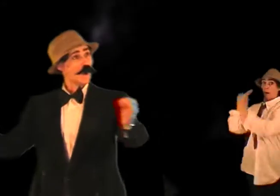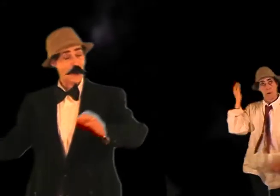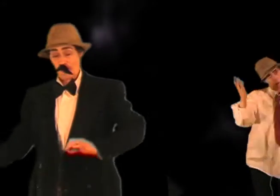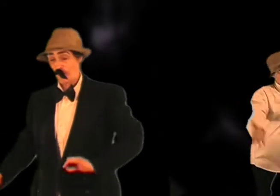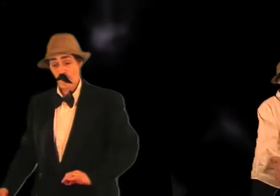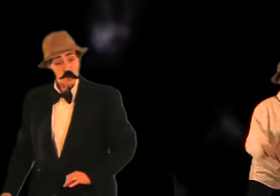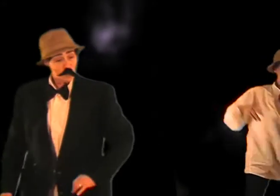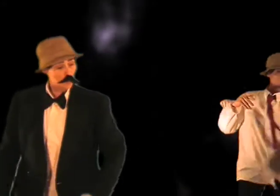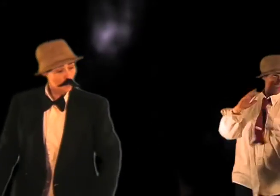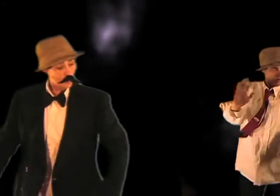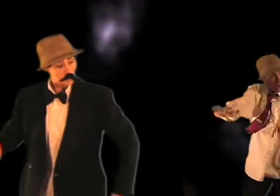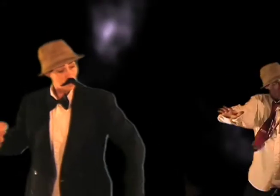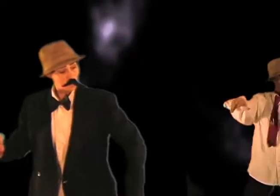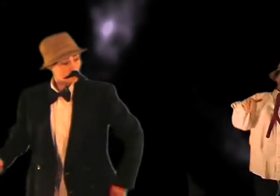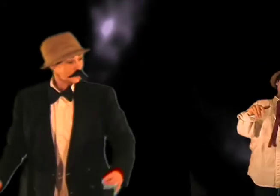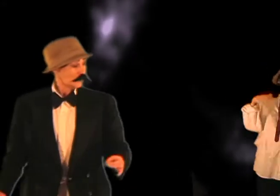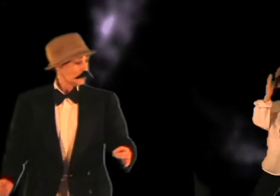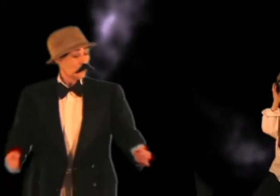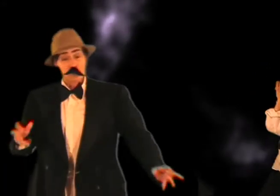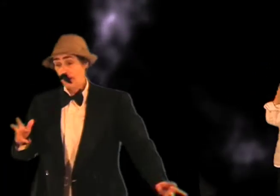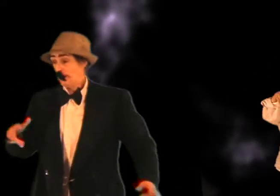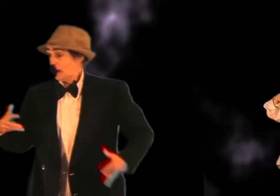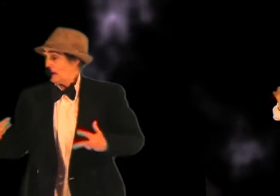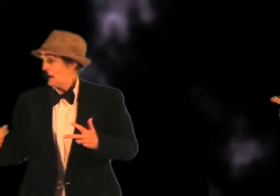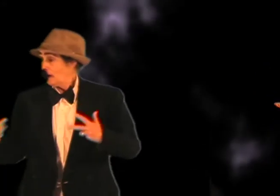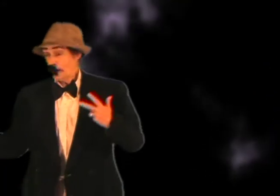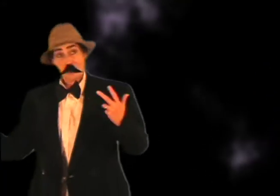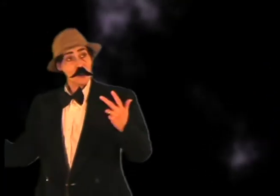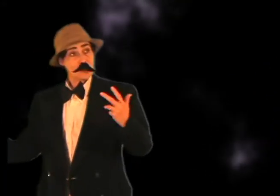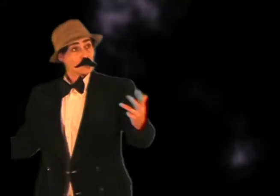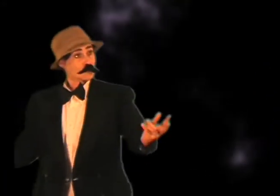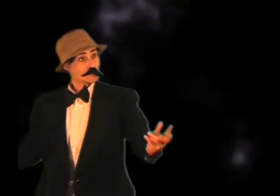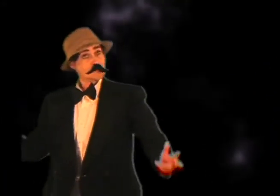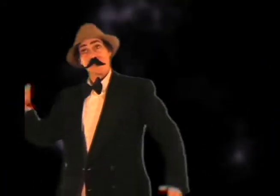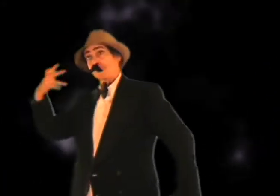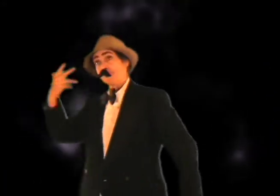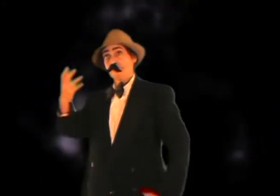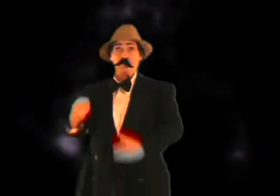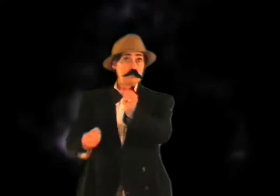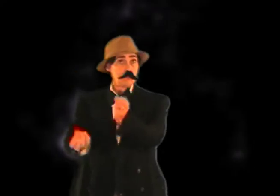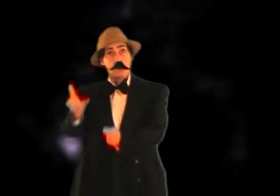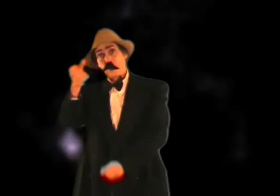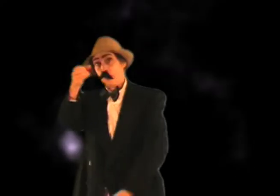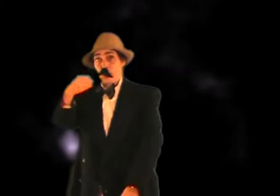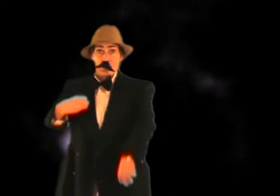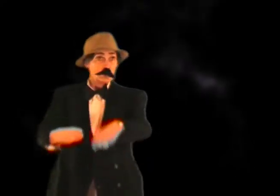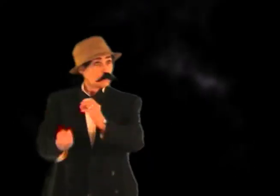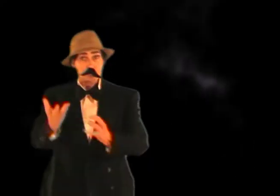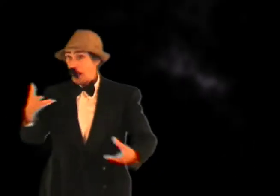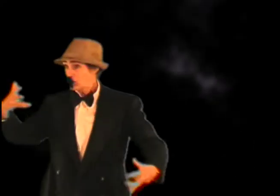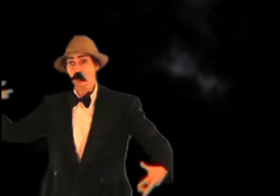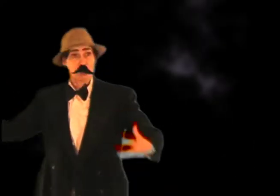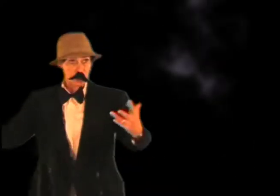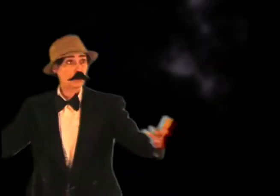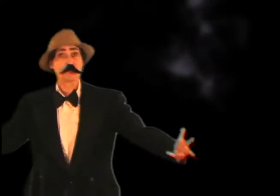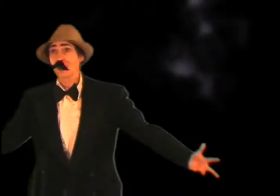Yeah. All this time we've been together on the climb, Janna. That's what it should be